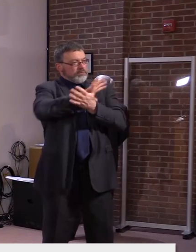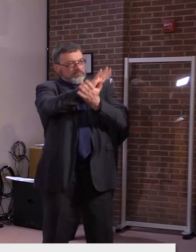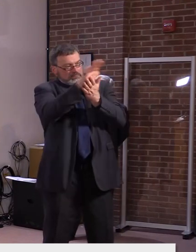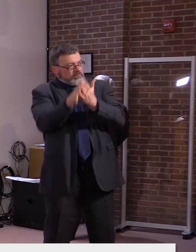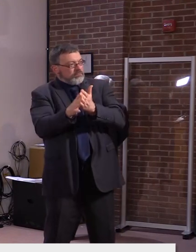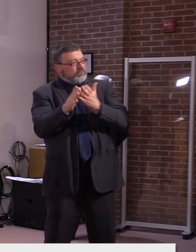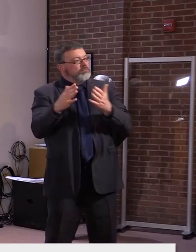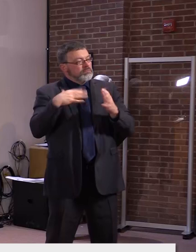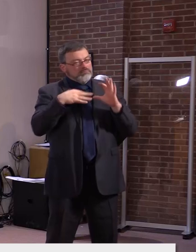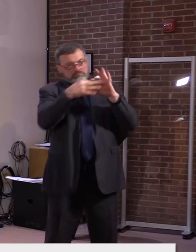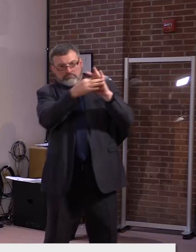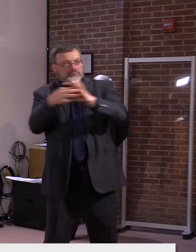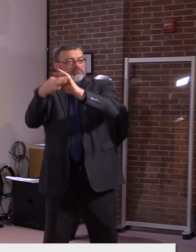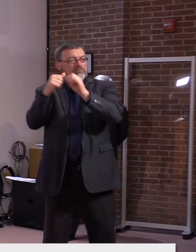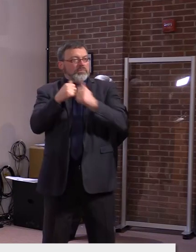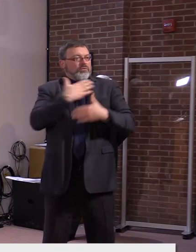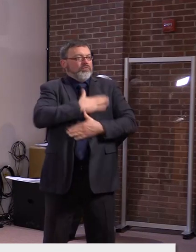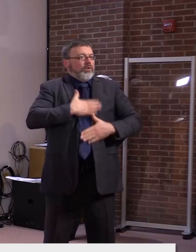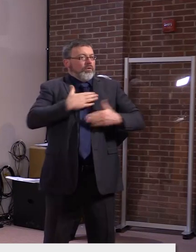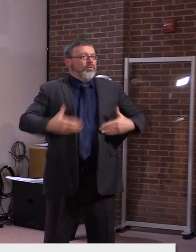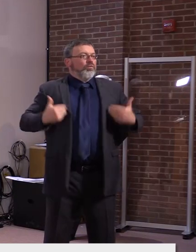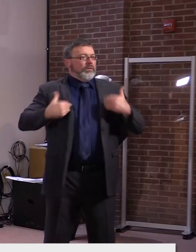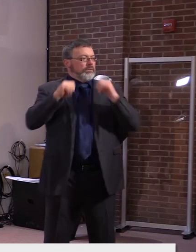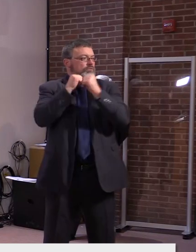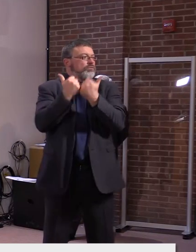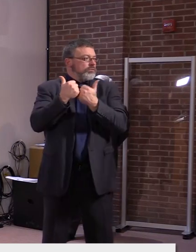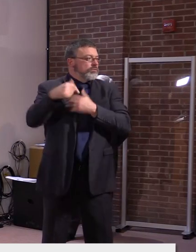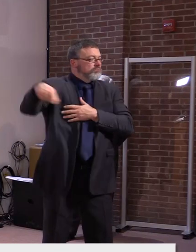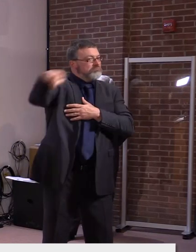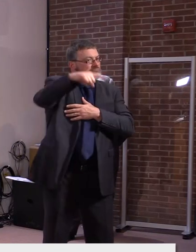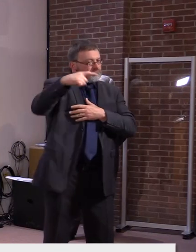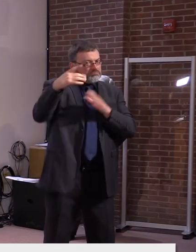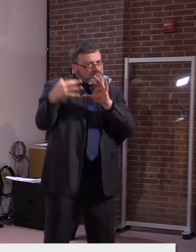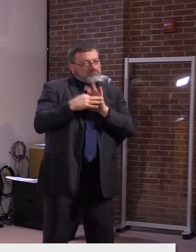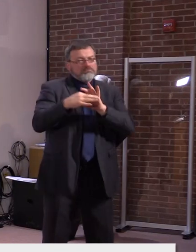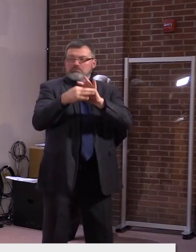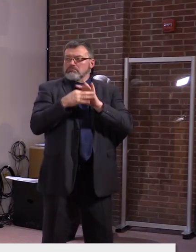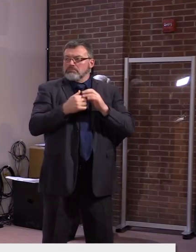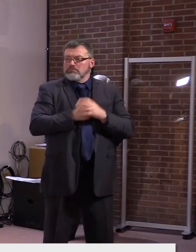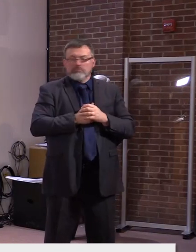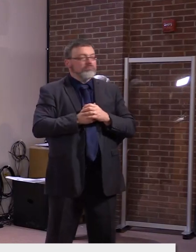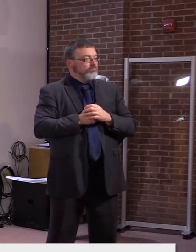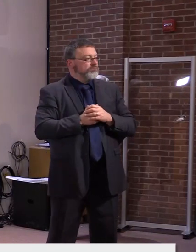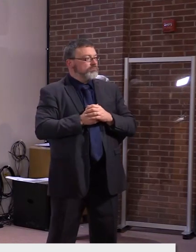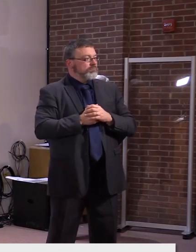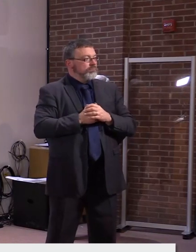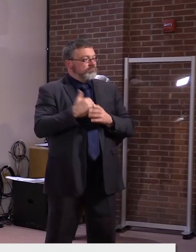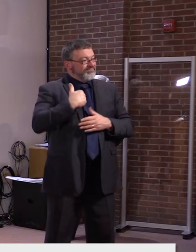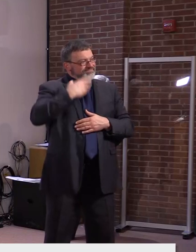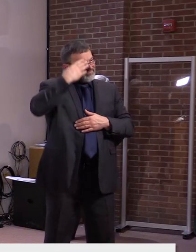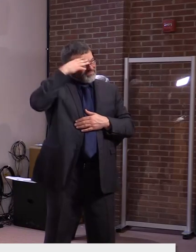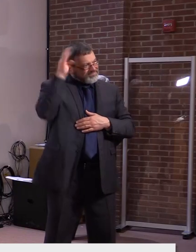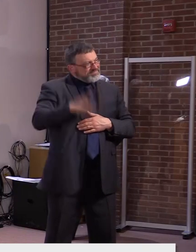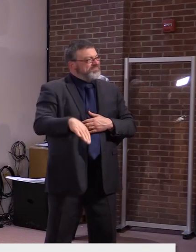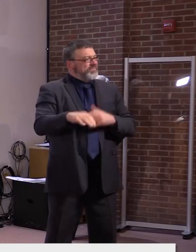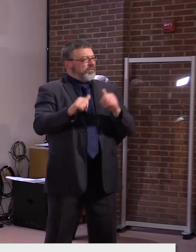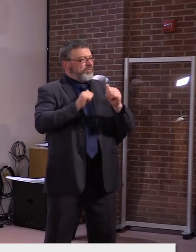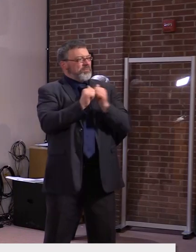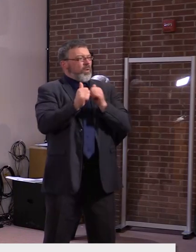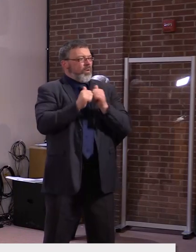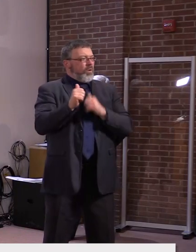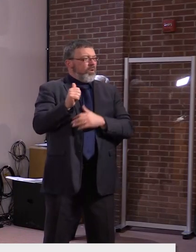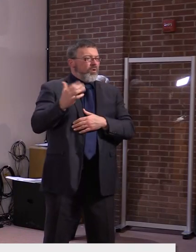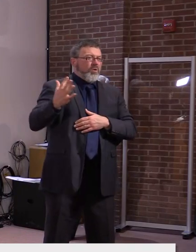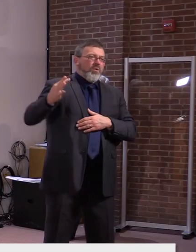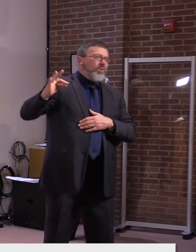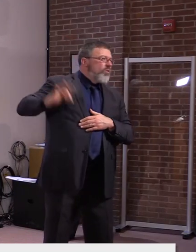offering indoor leagues and programs this winter. In closing, we know that sports have and continue to be such an important outlet for